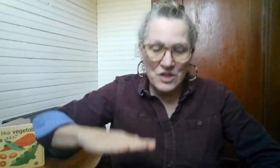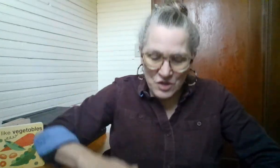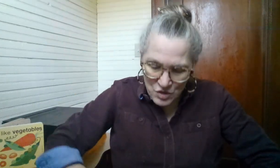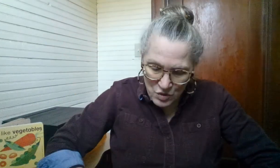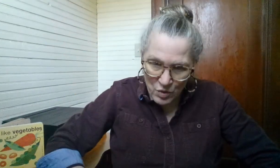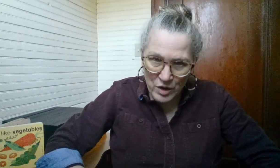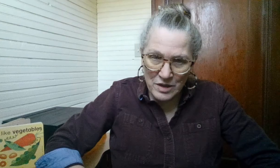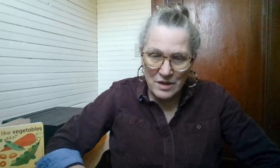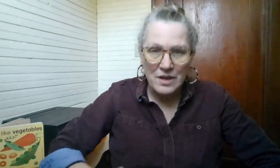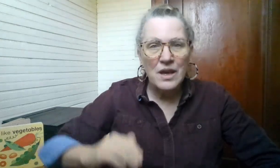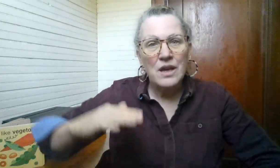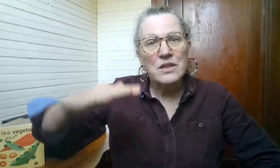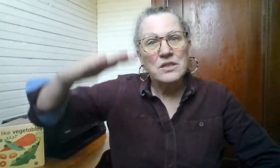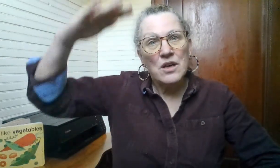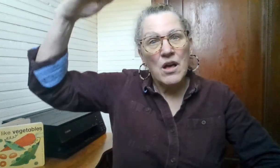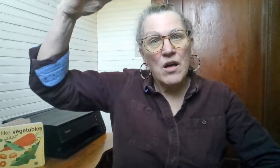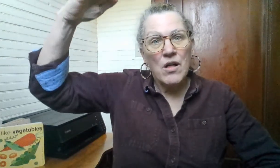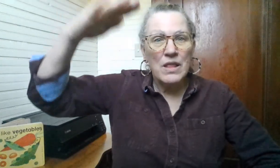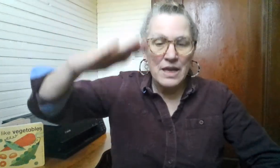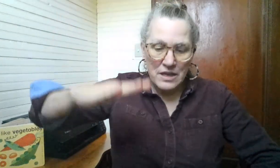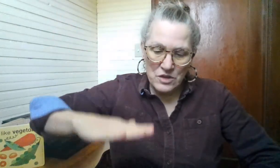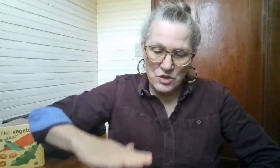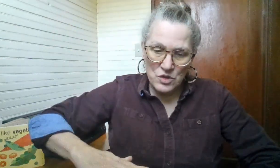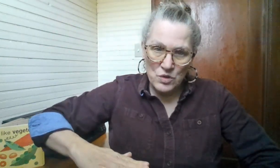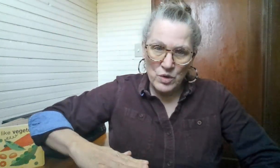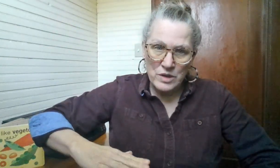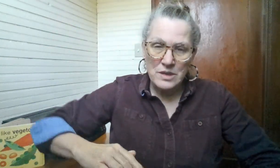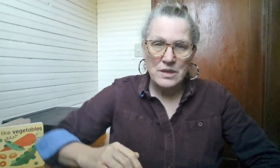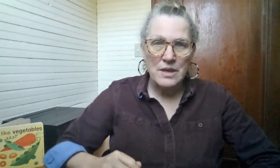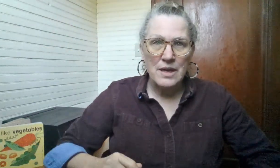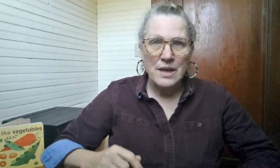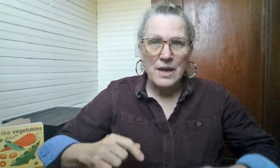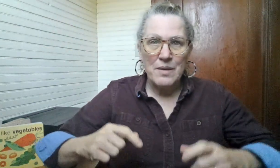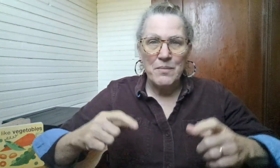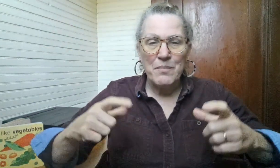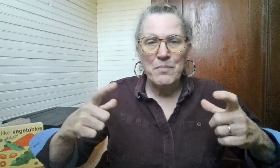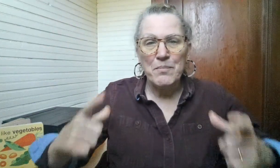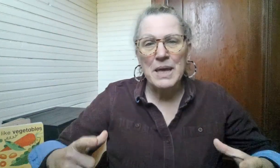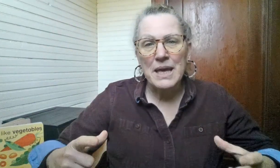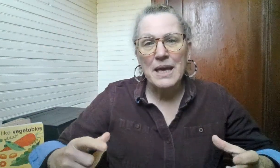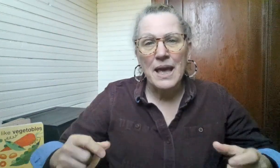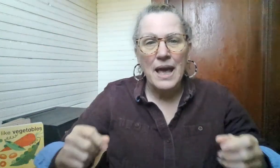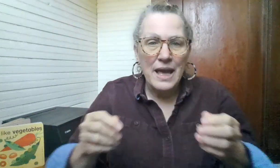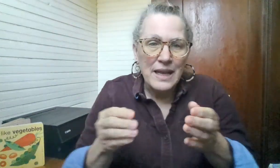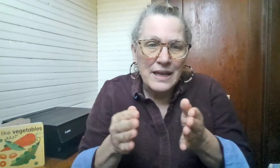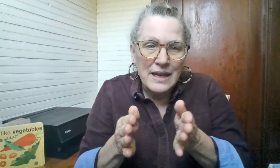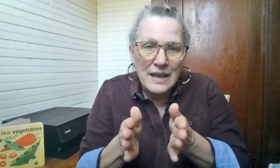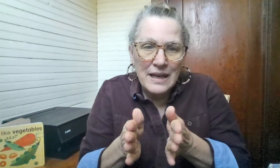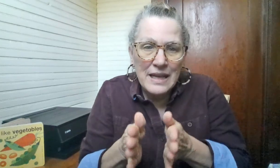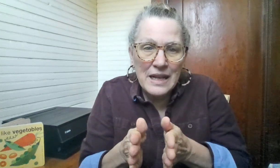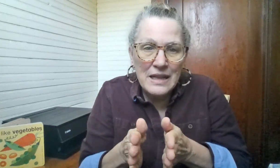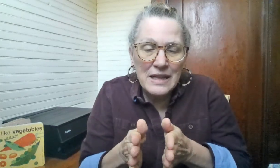short, tall and short, tall and big and little.